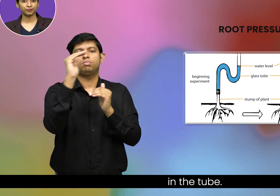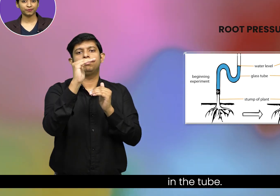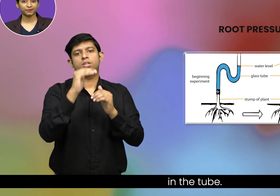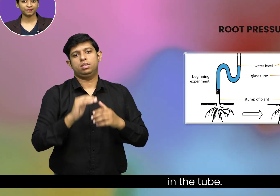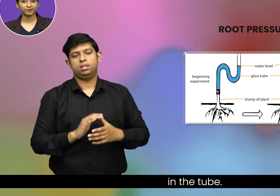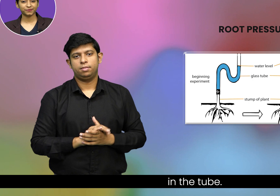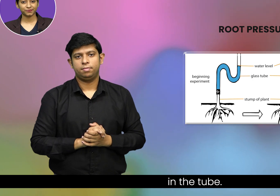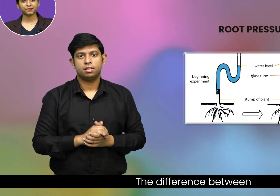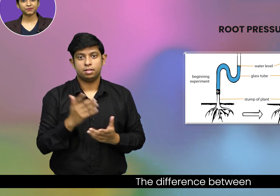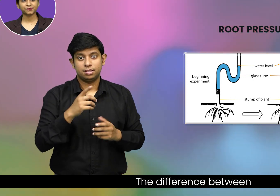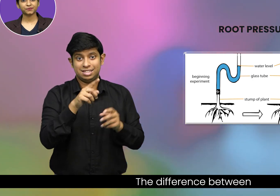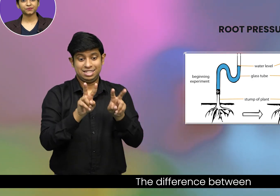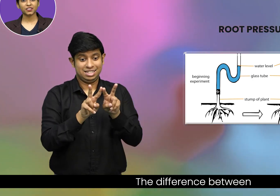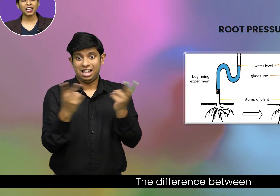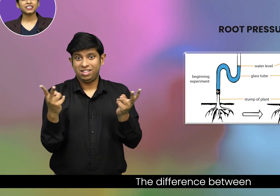tube.